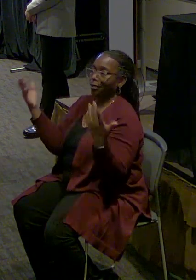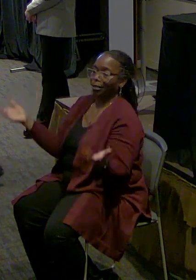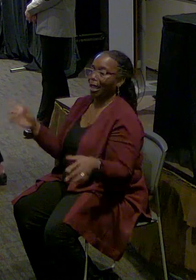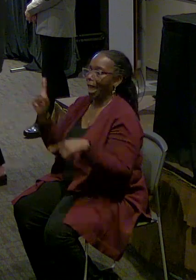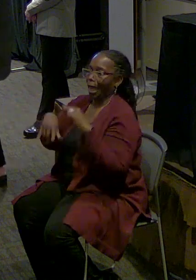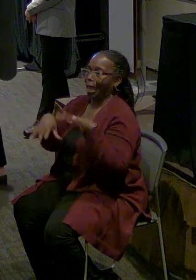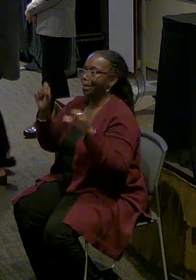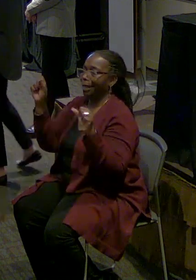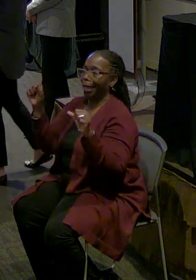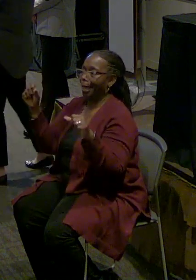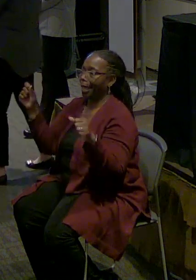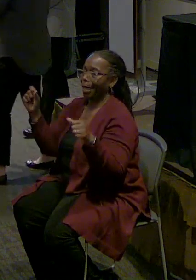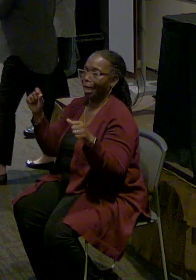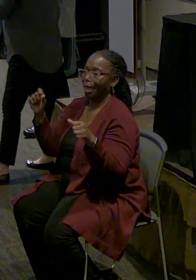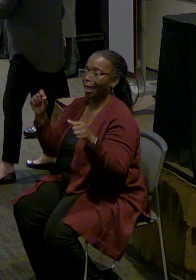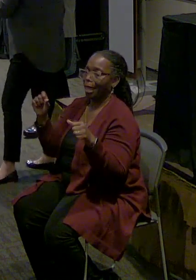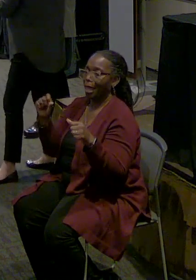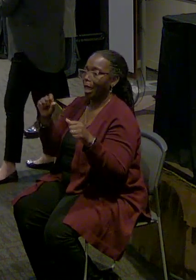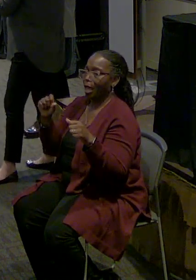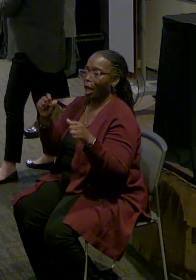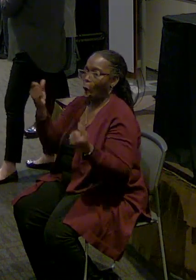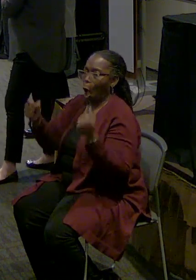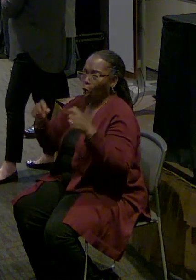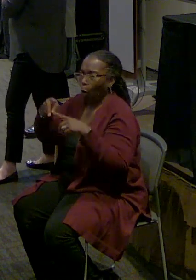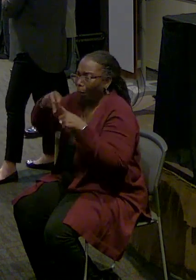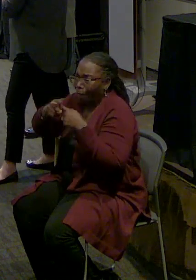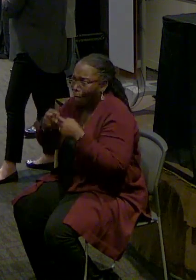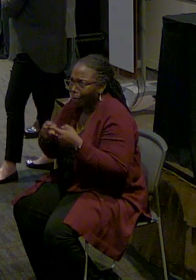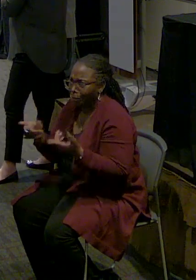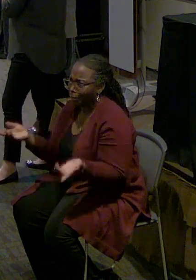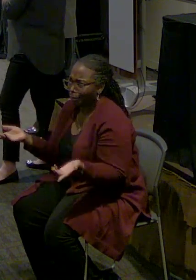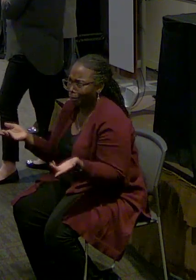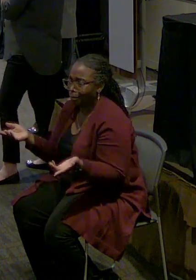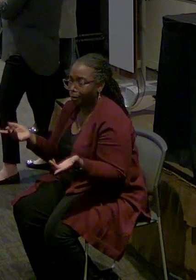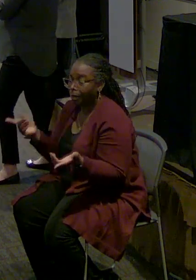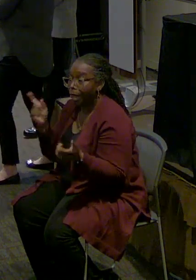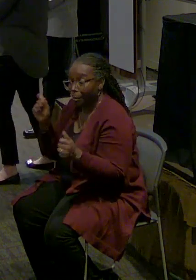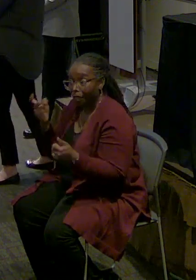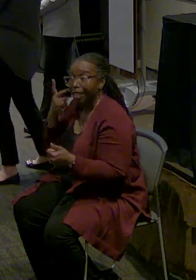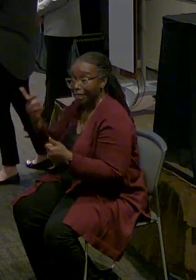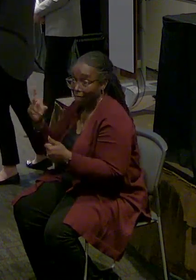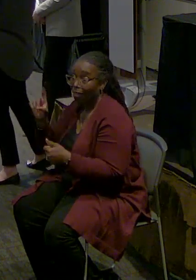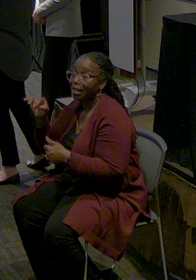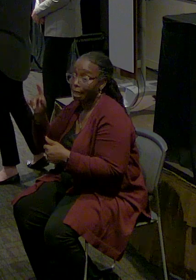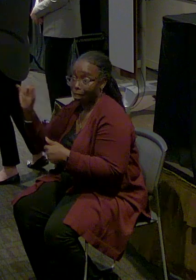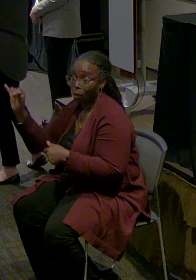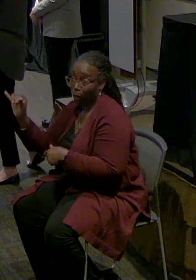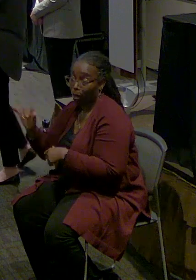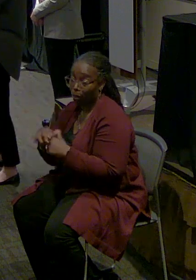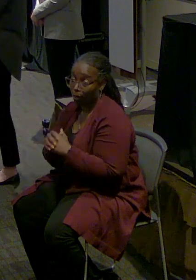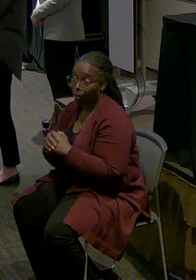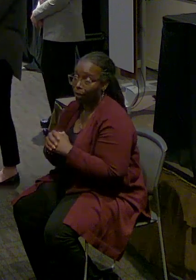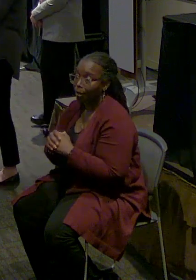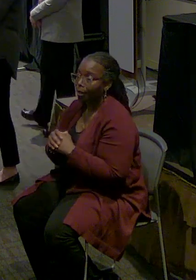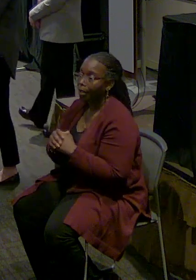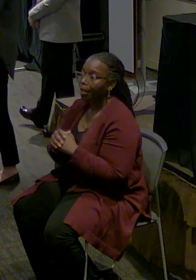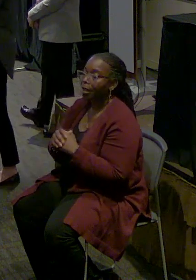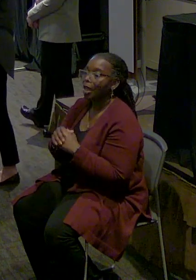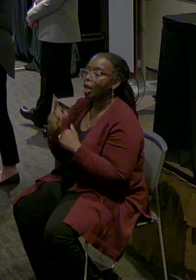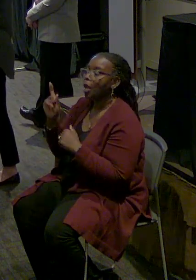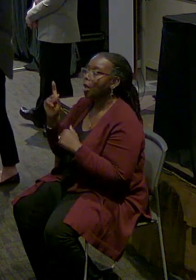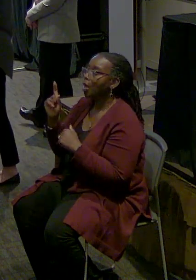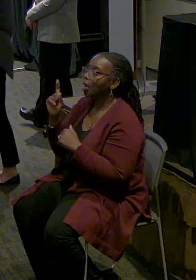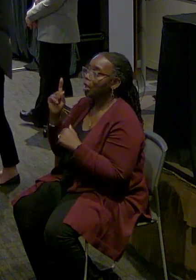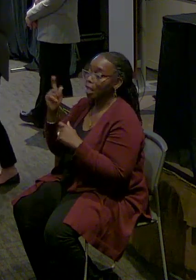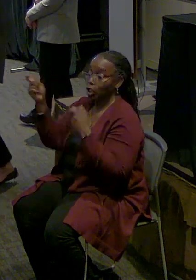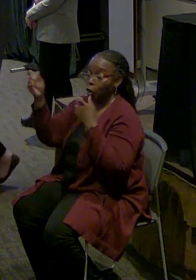I can't take Ag Mechanics, whatever the class might be. But they need to see the data as well. I did,